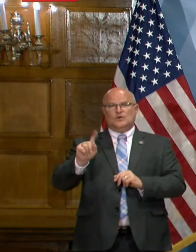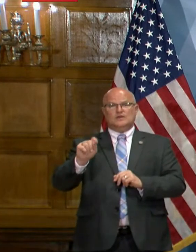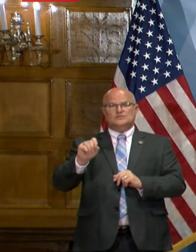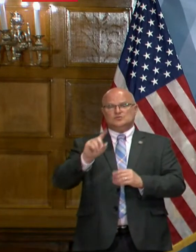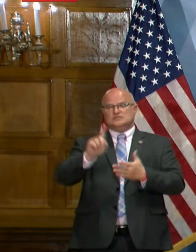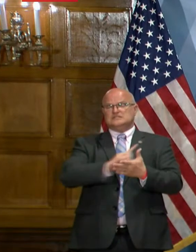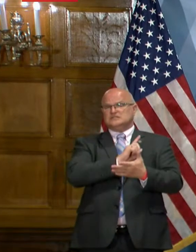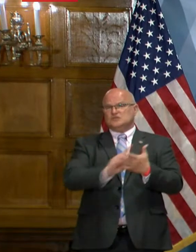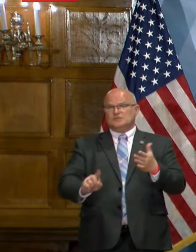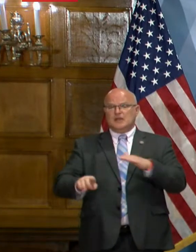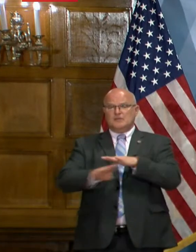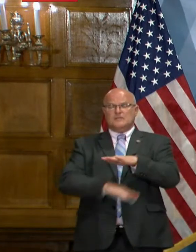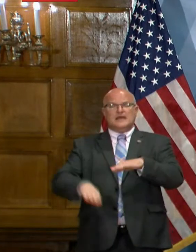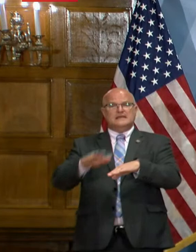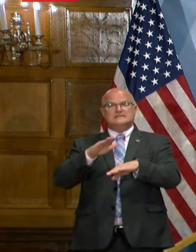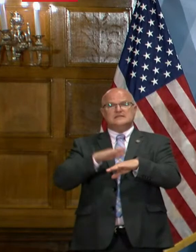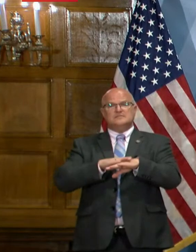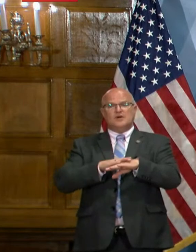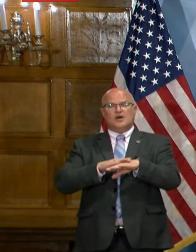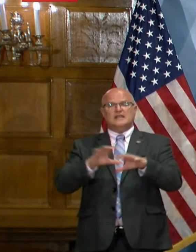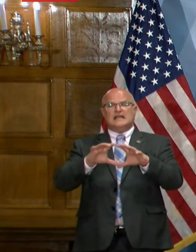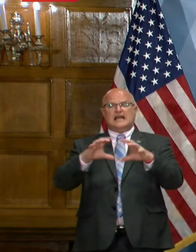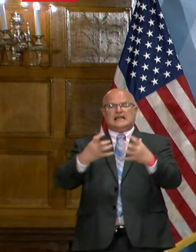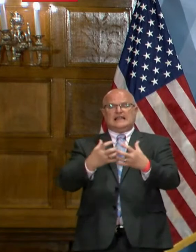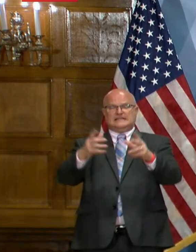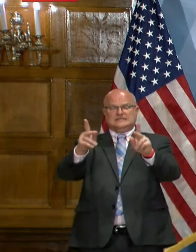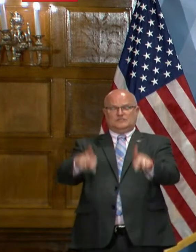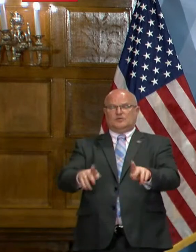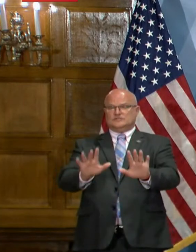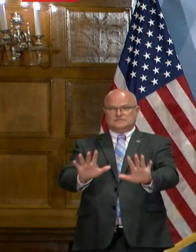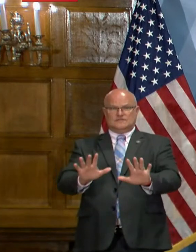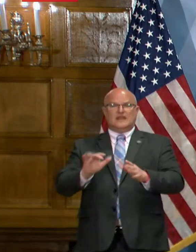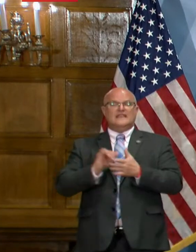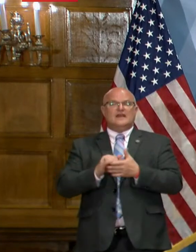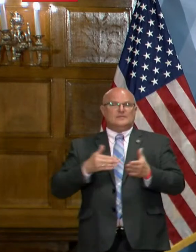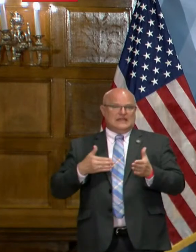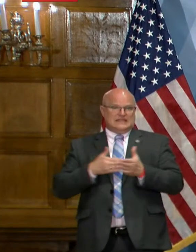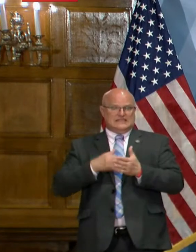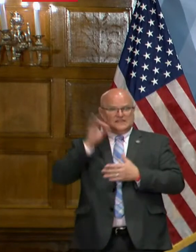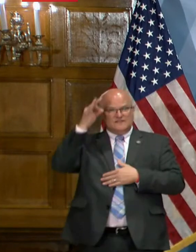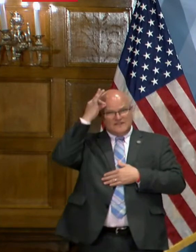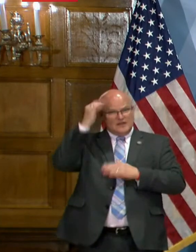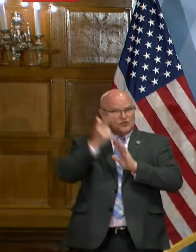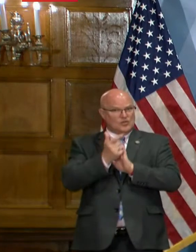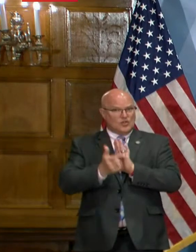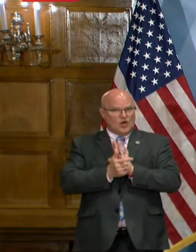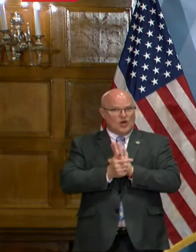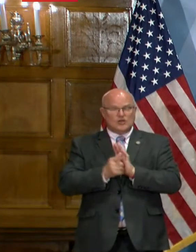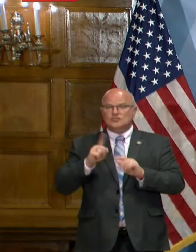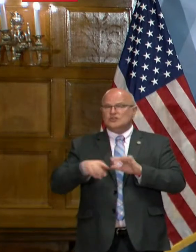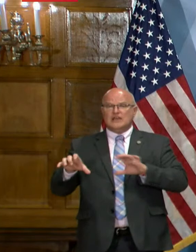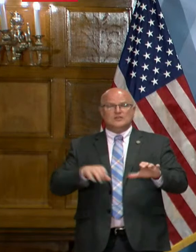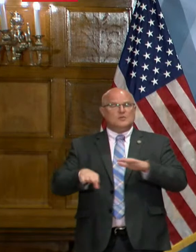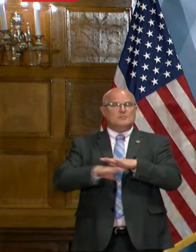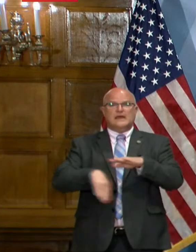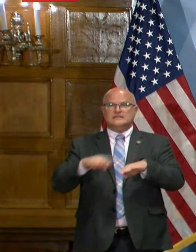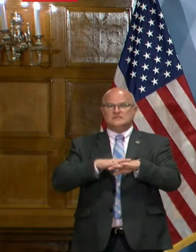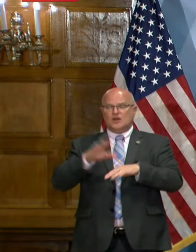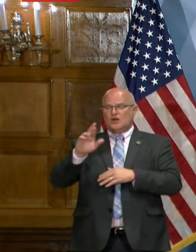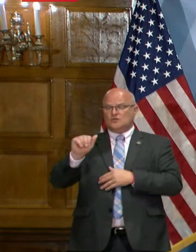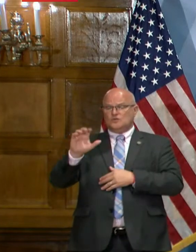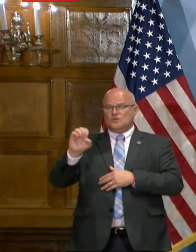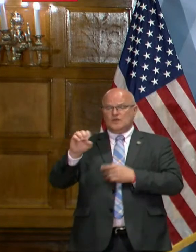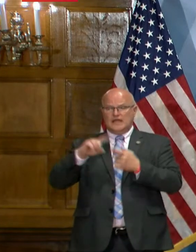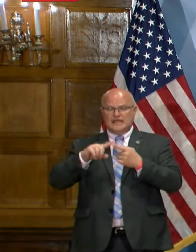to discriminate based upon a class of persons. That would be against federal law. You can't do it based upon race, or